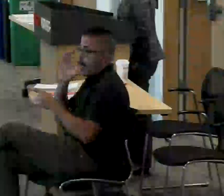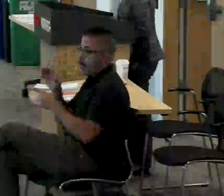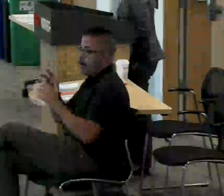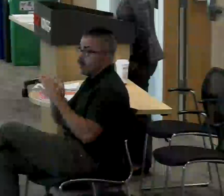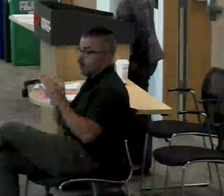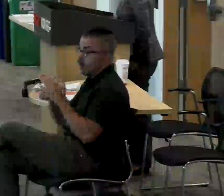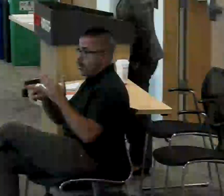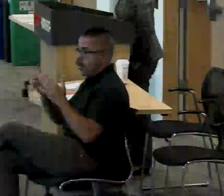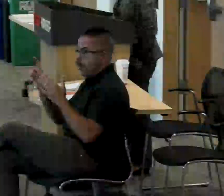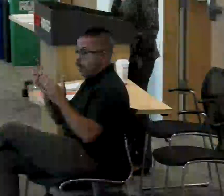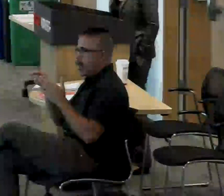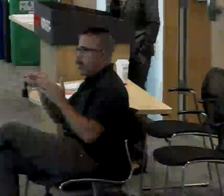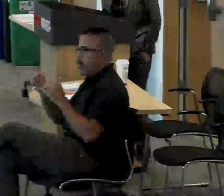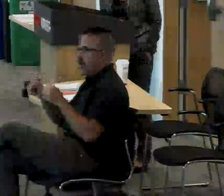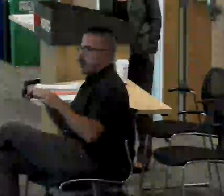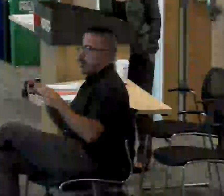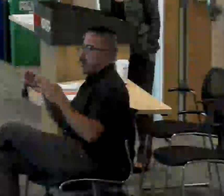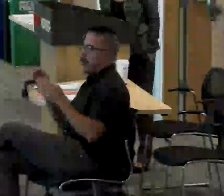open an ABLE account if you don't mind.